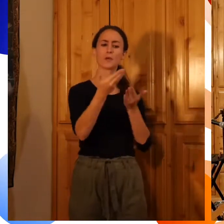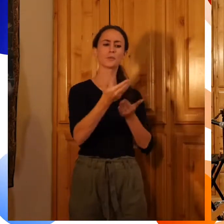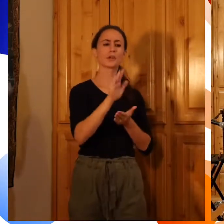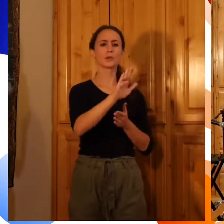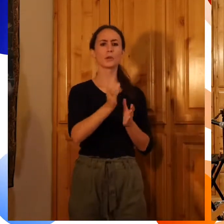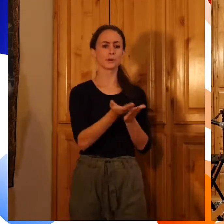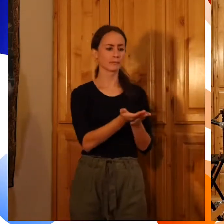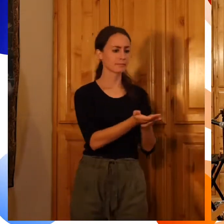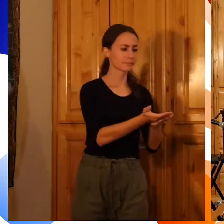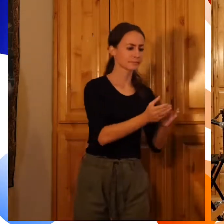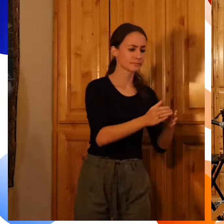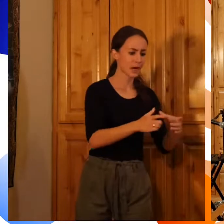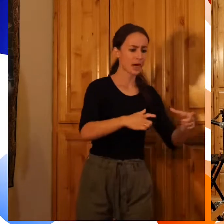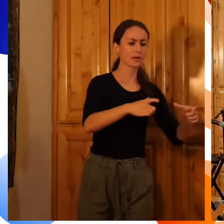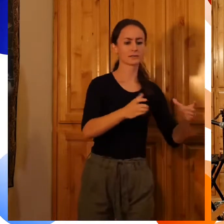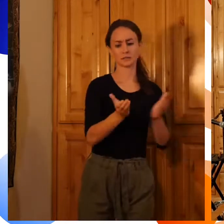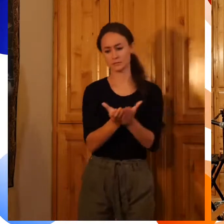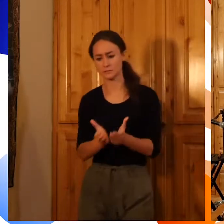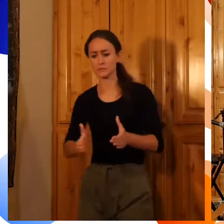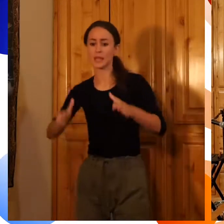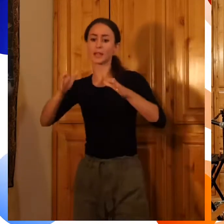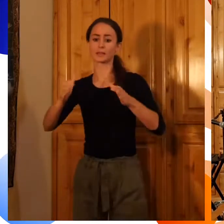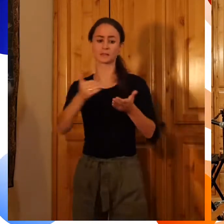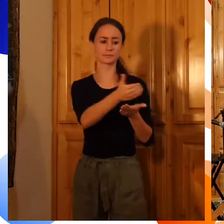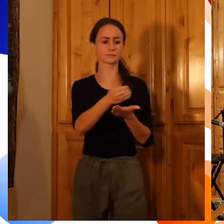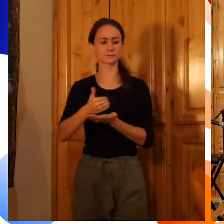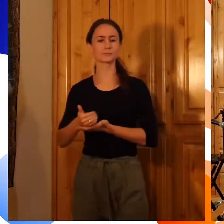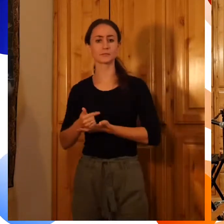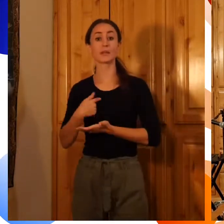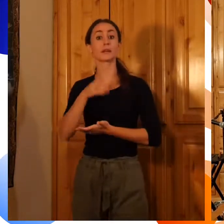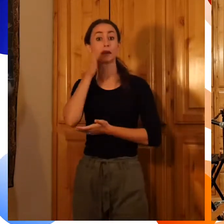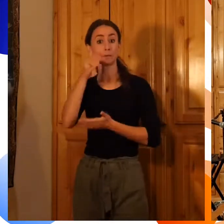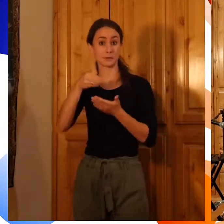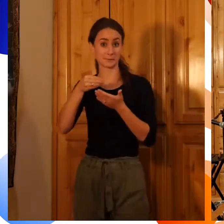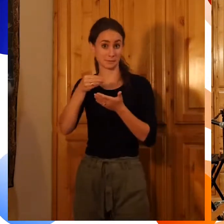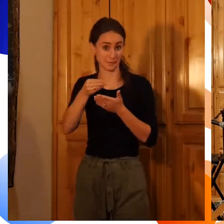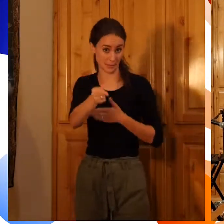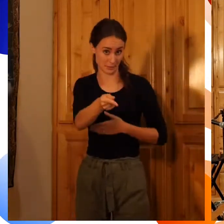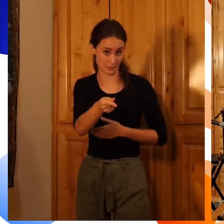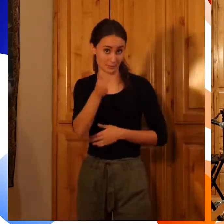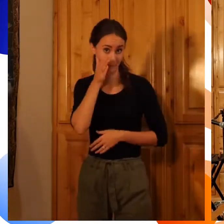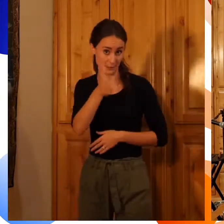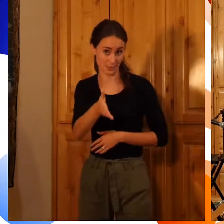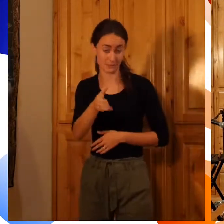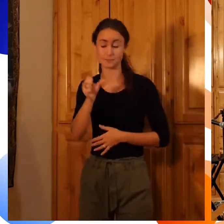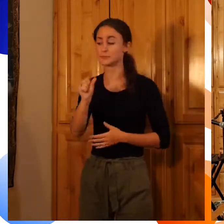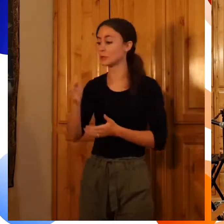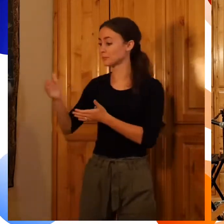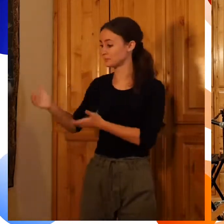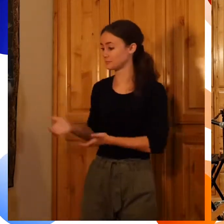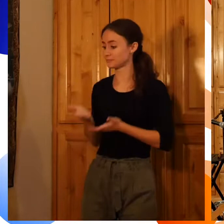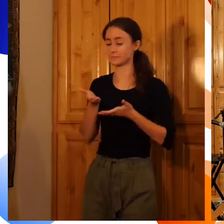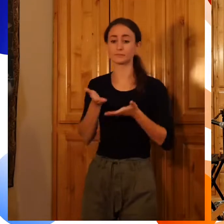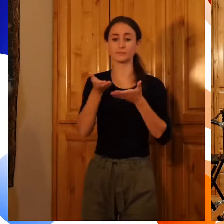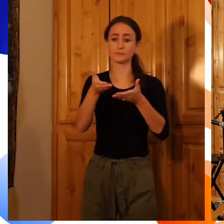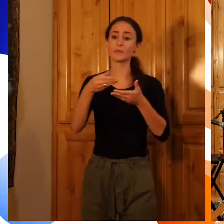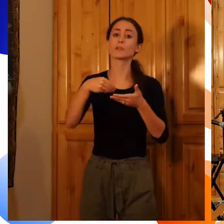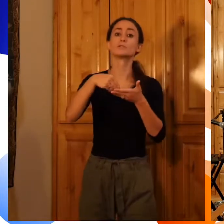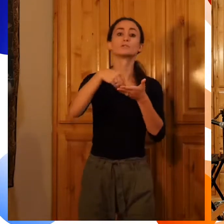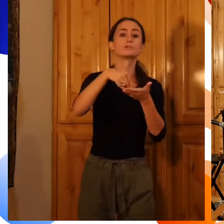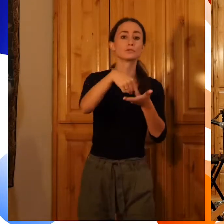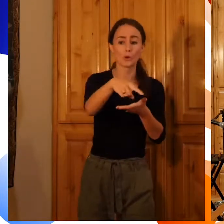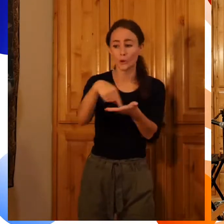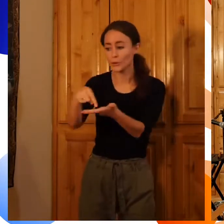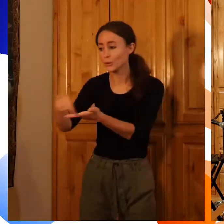and feed you when you're done." And so Donald had done that, and when he was finished and had been paid, he sat in the corner at a table in the